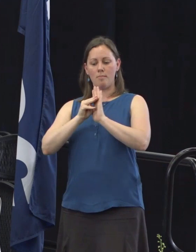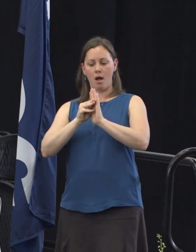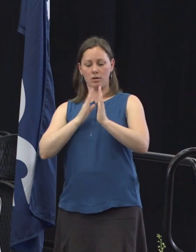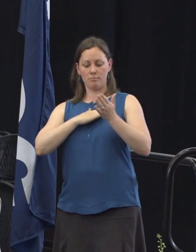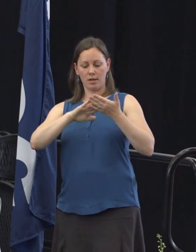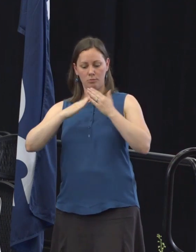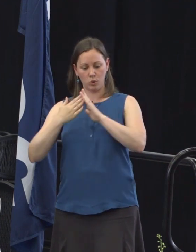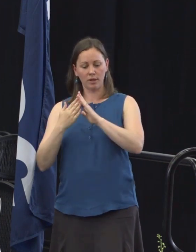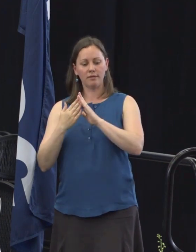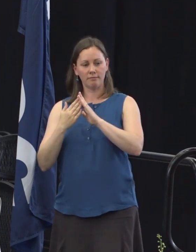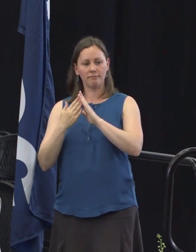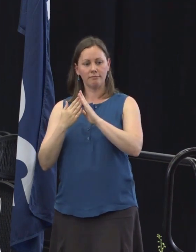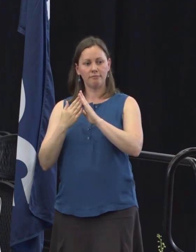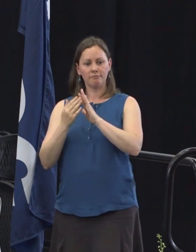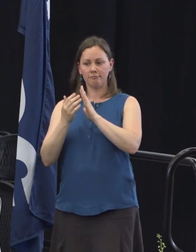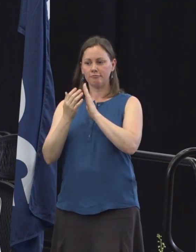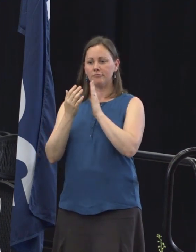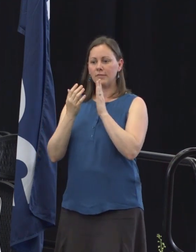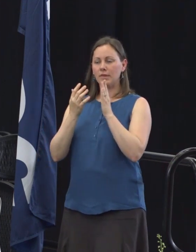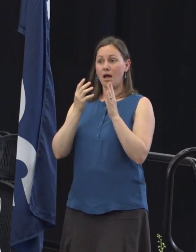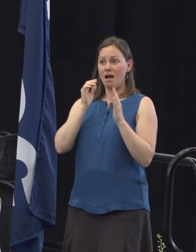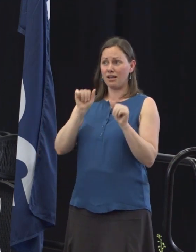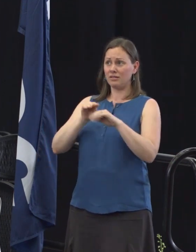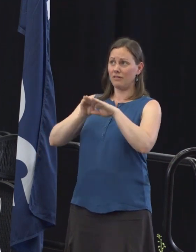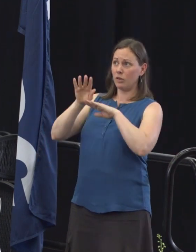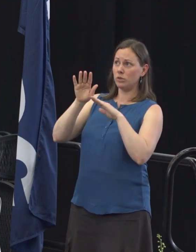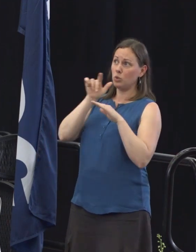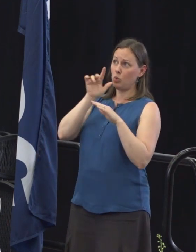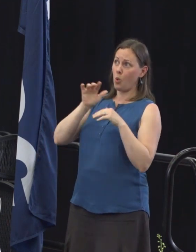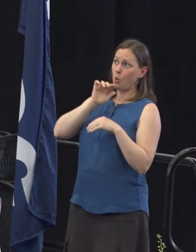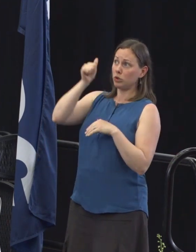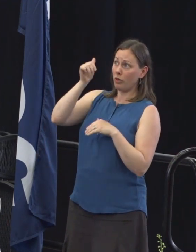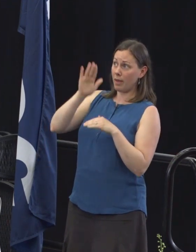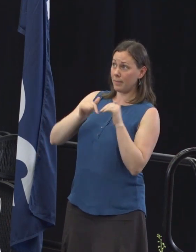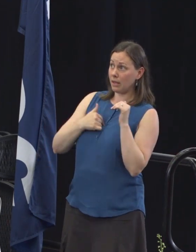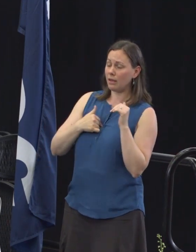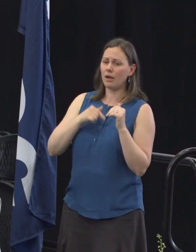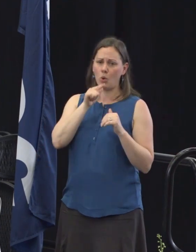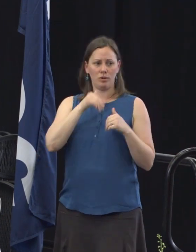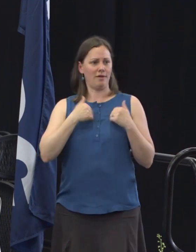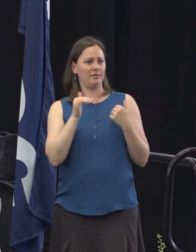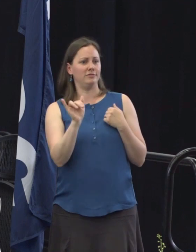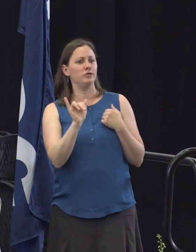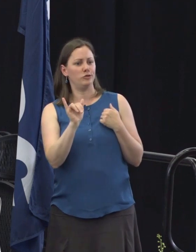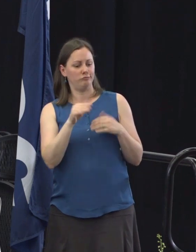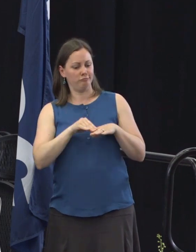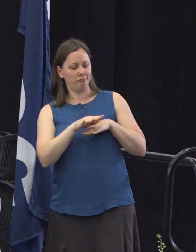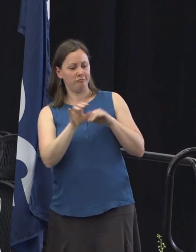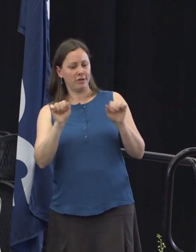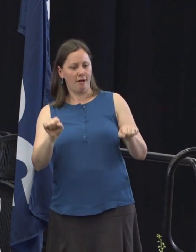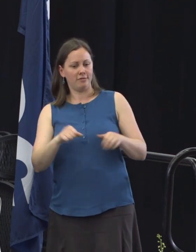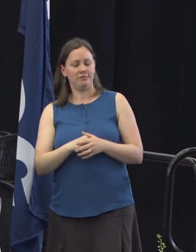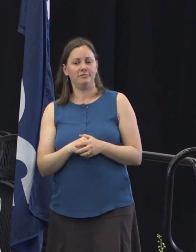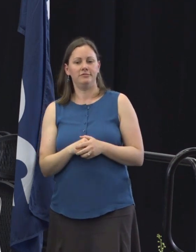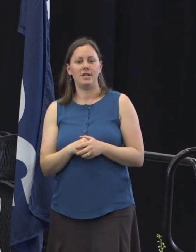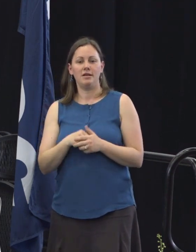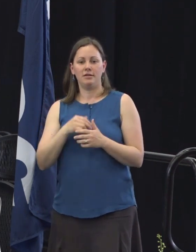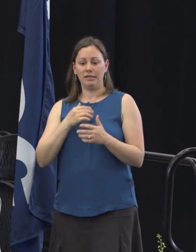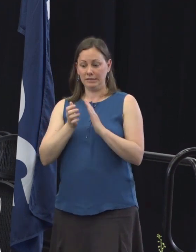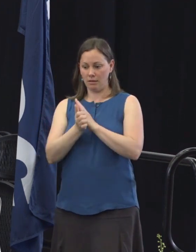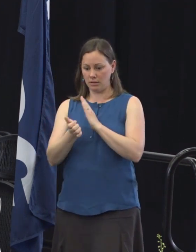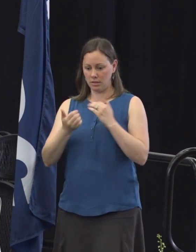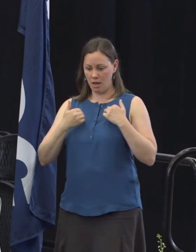and the old. Because our programs push us to leave our comfort zones and tap into the resilience that we may sometimes